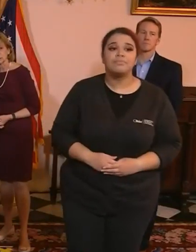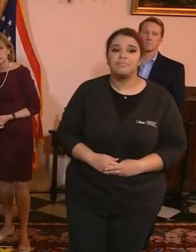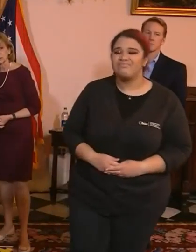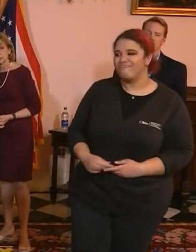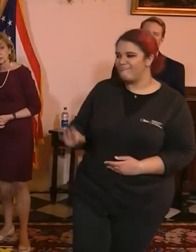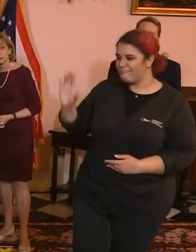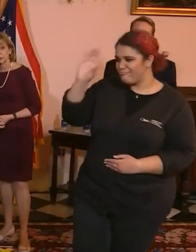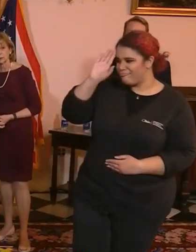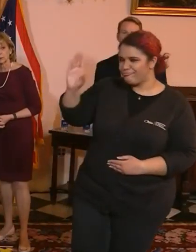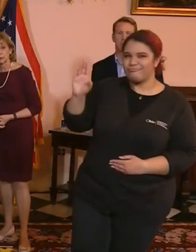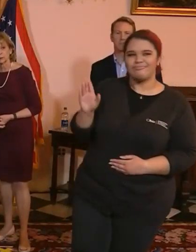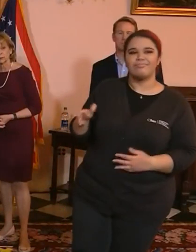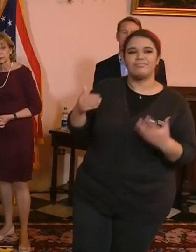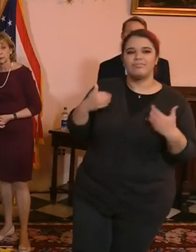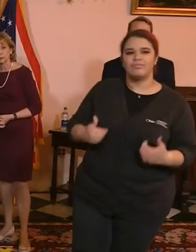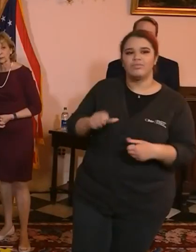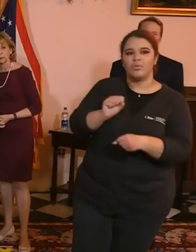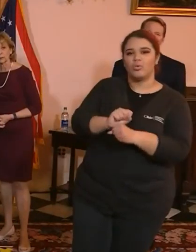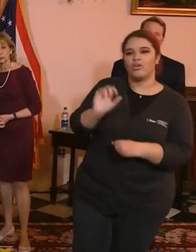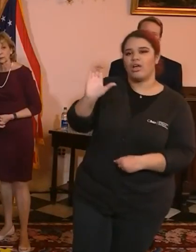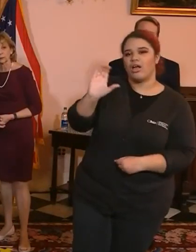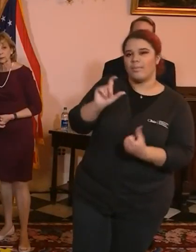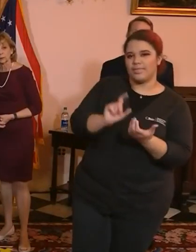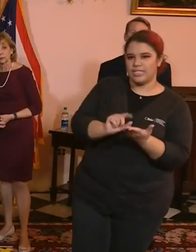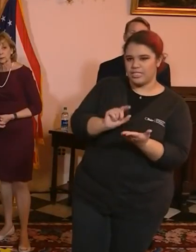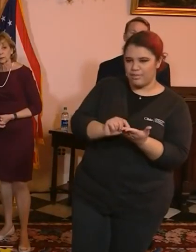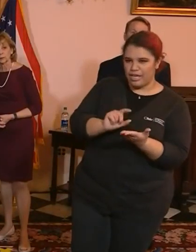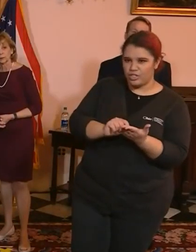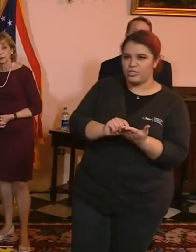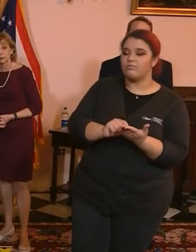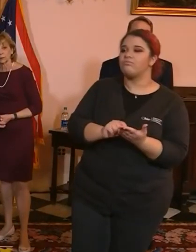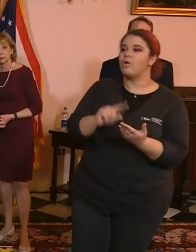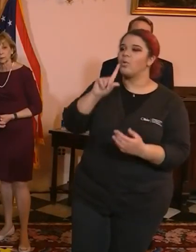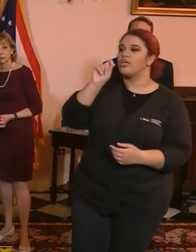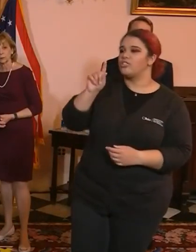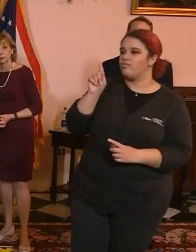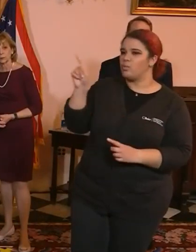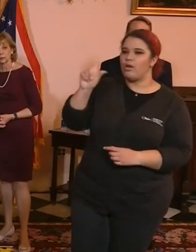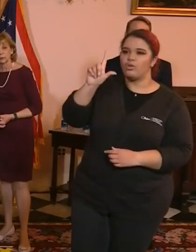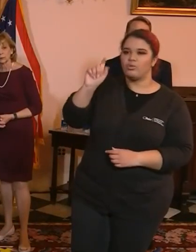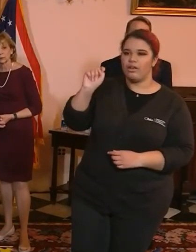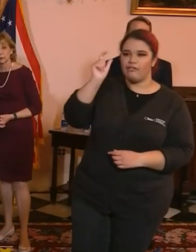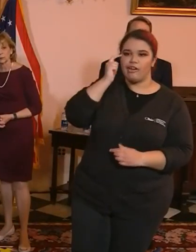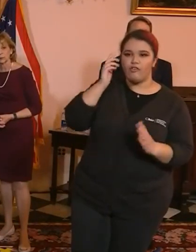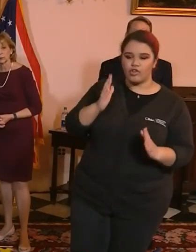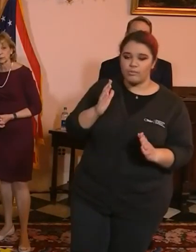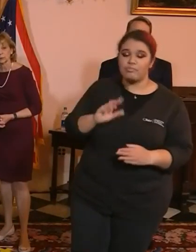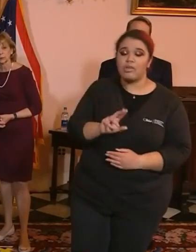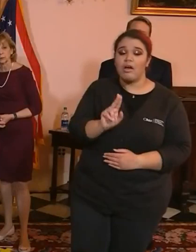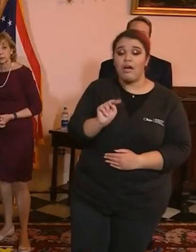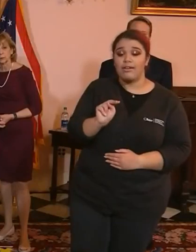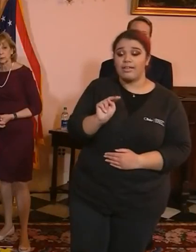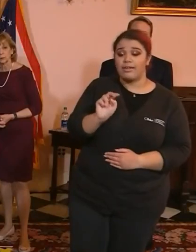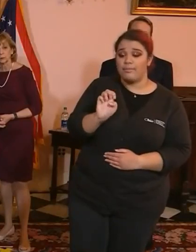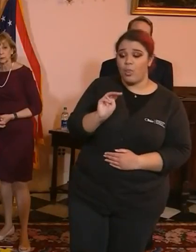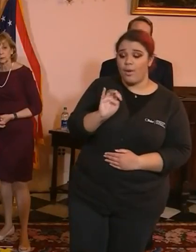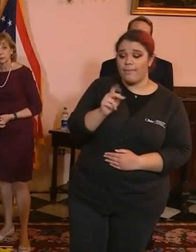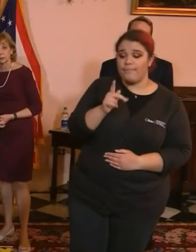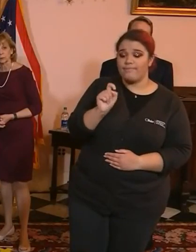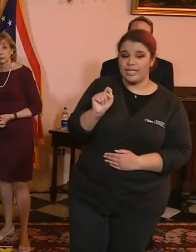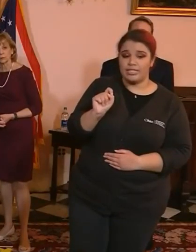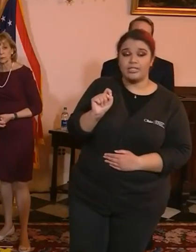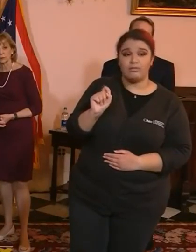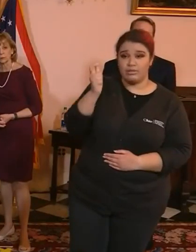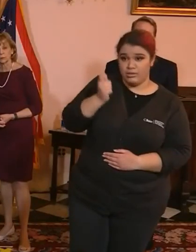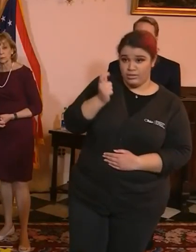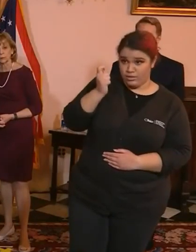Yeah, hi, this is Max Philby with the Columbus Dispatch. For the Lieutenant Governor, do unemployment benefits extend to people working in